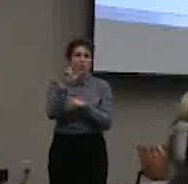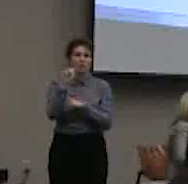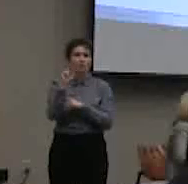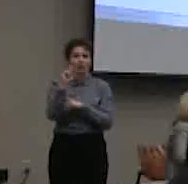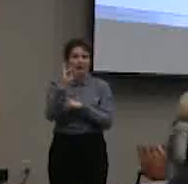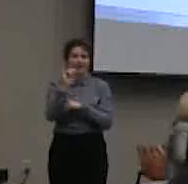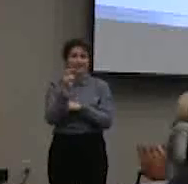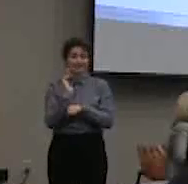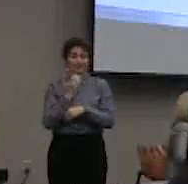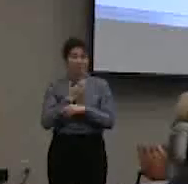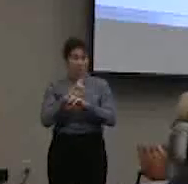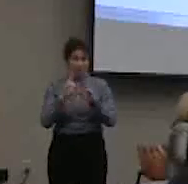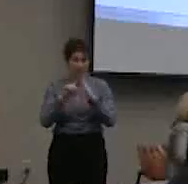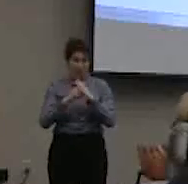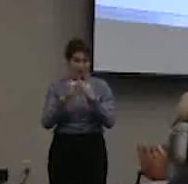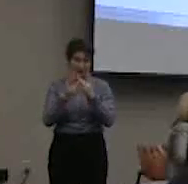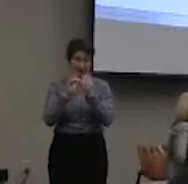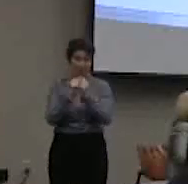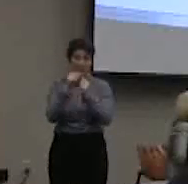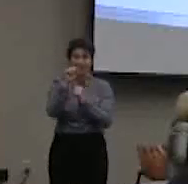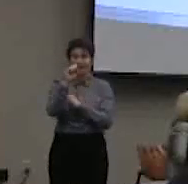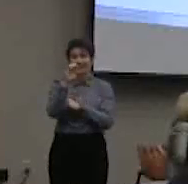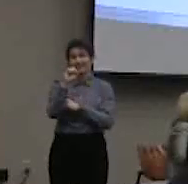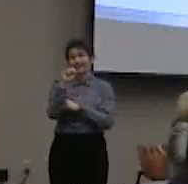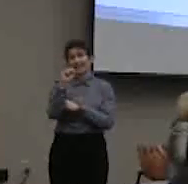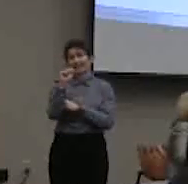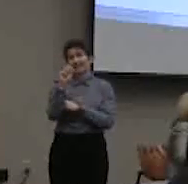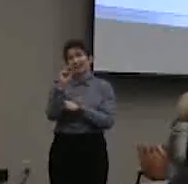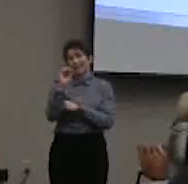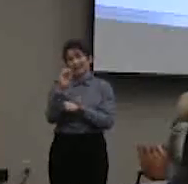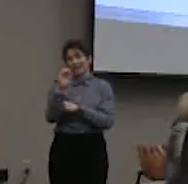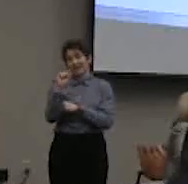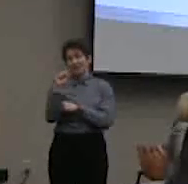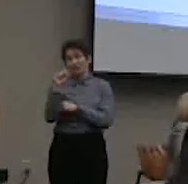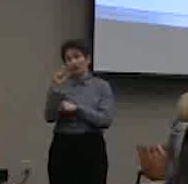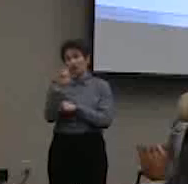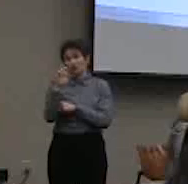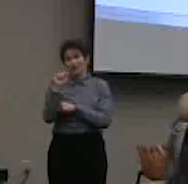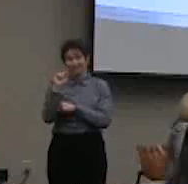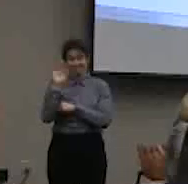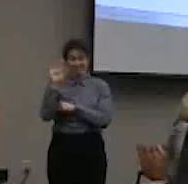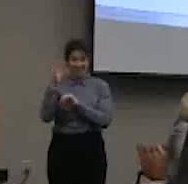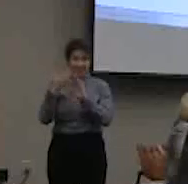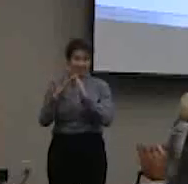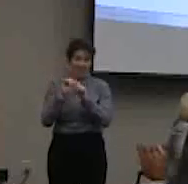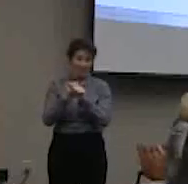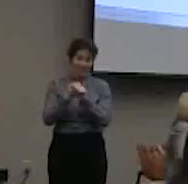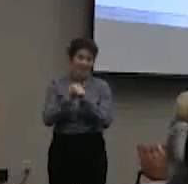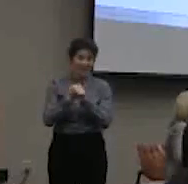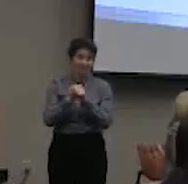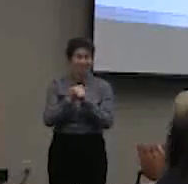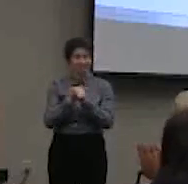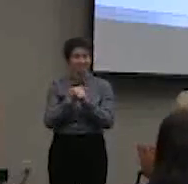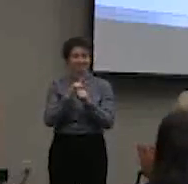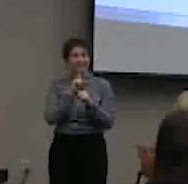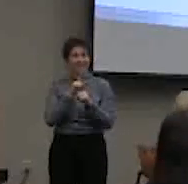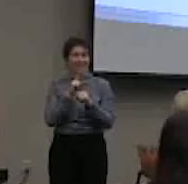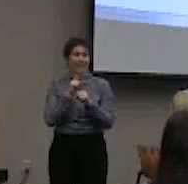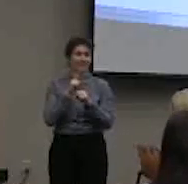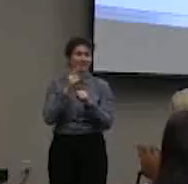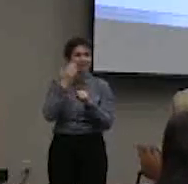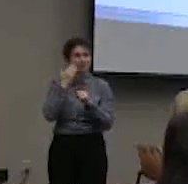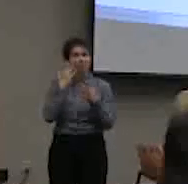with Sesame Street and their community work. And it's really about helping